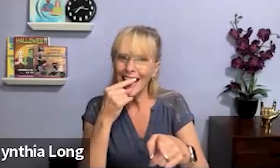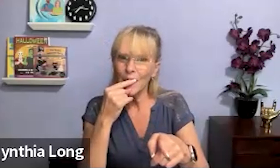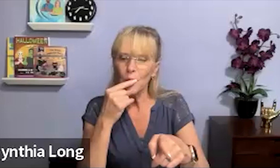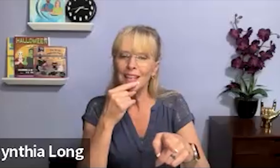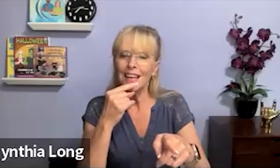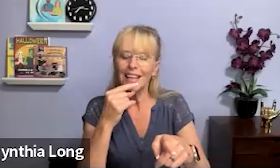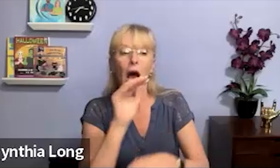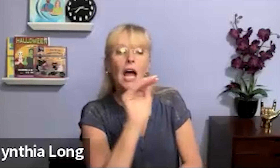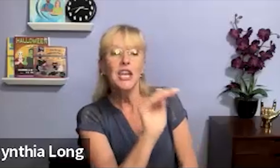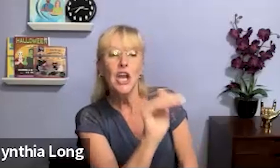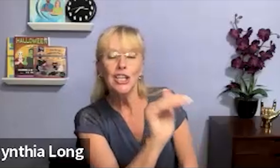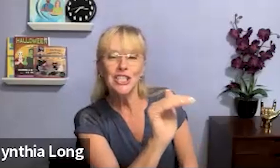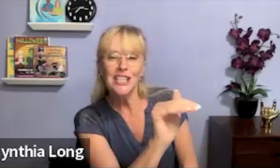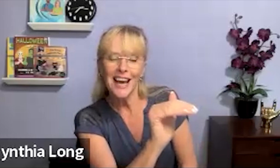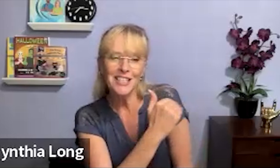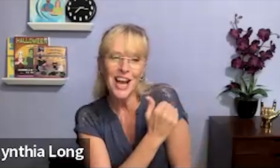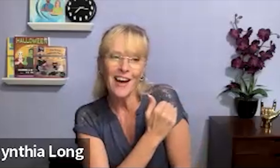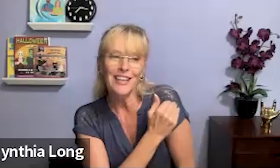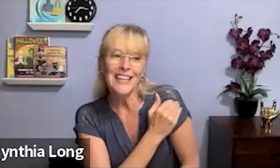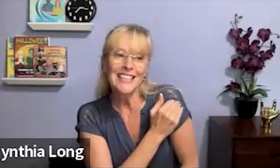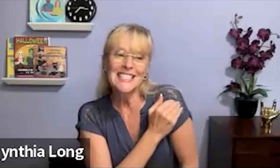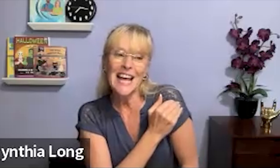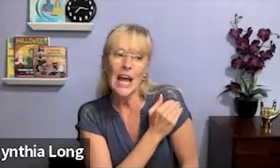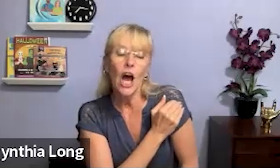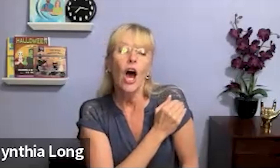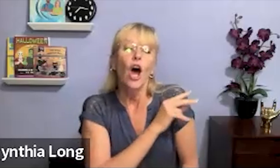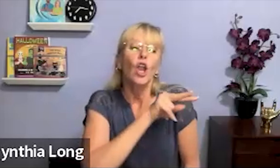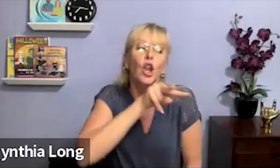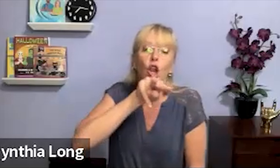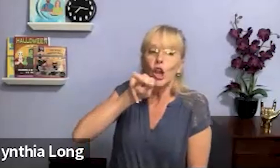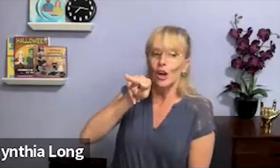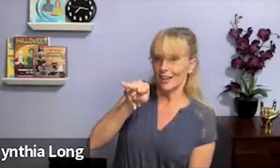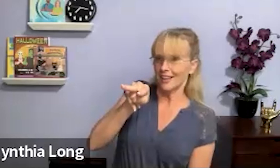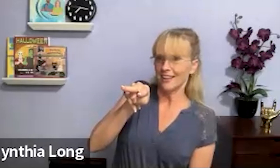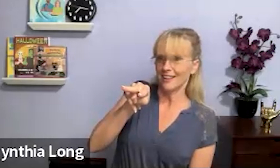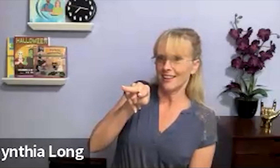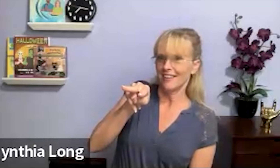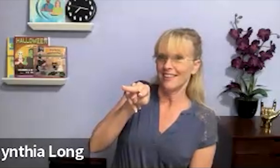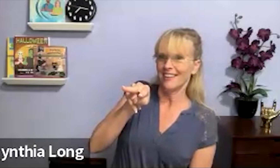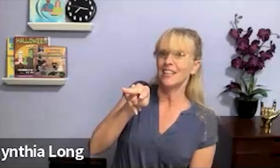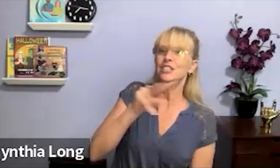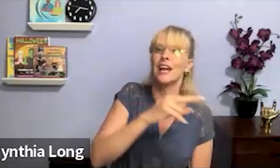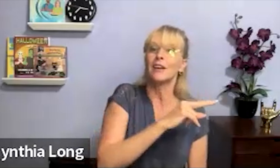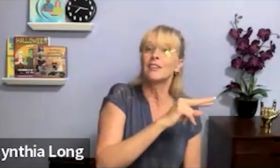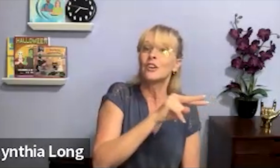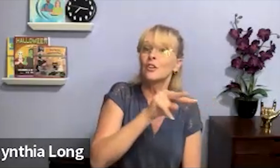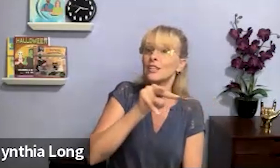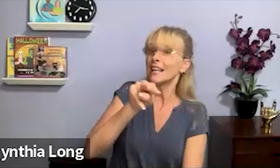they would then nudge that child and then say, look. And so they're telling